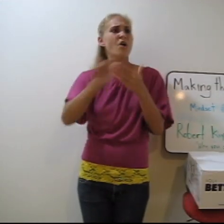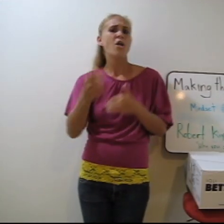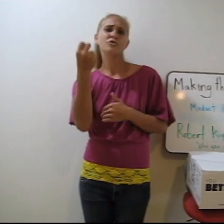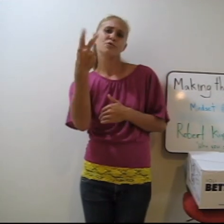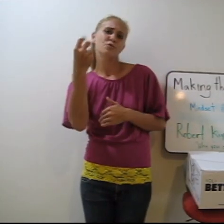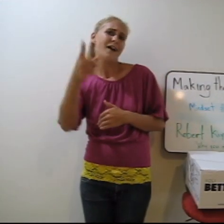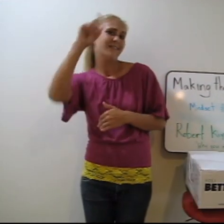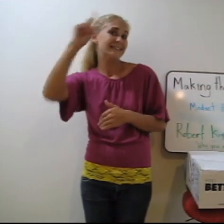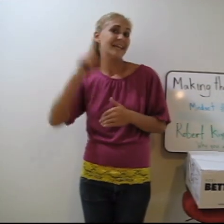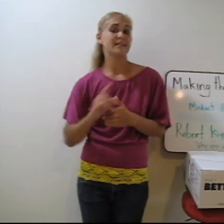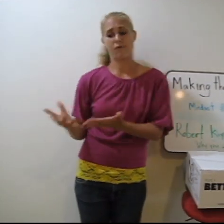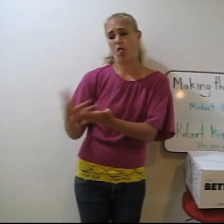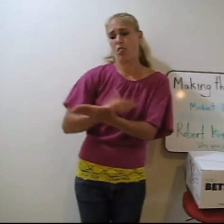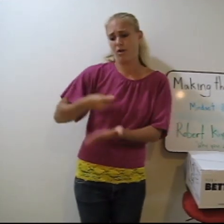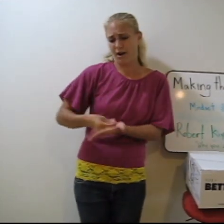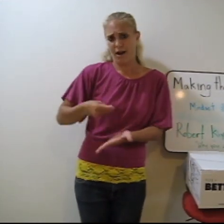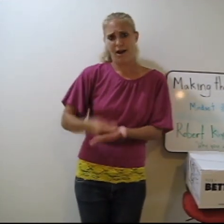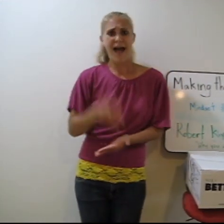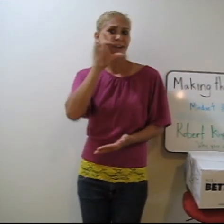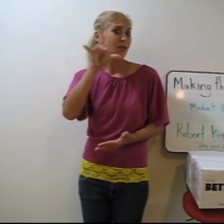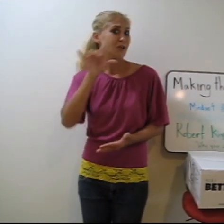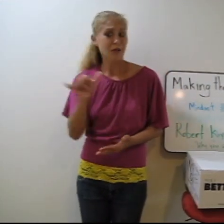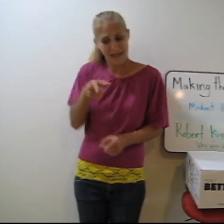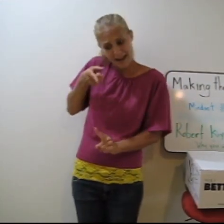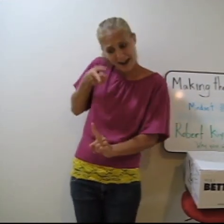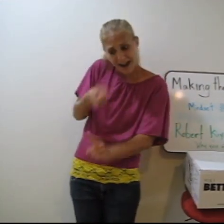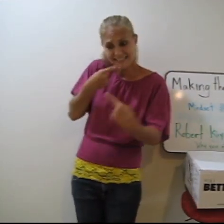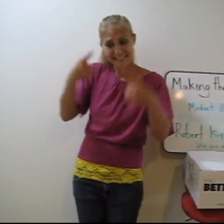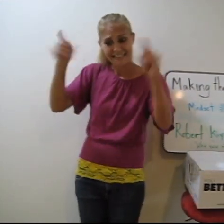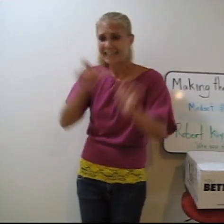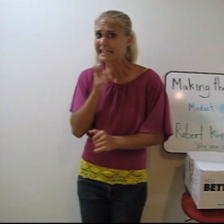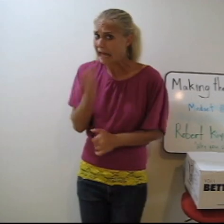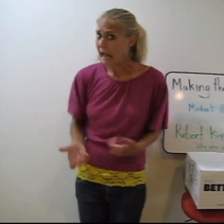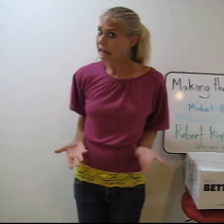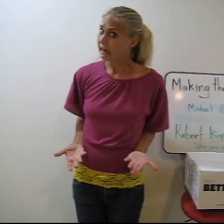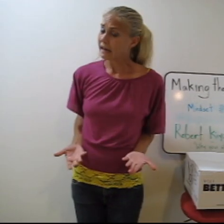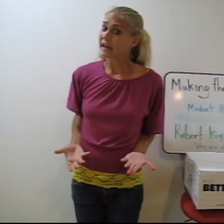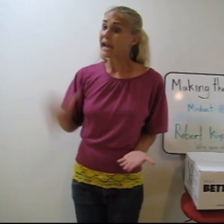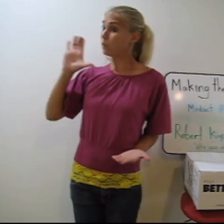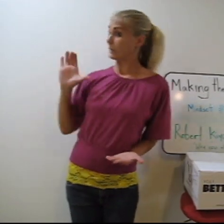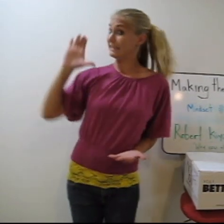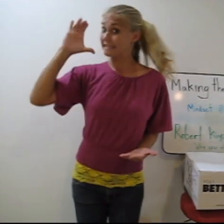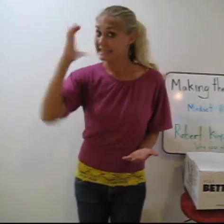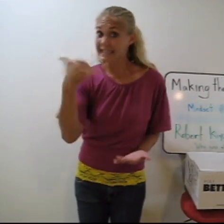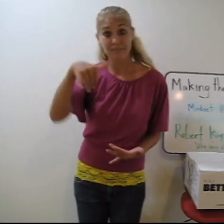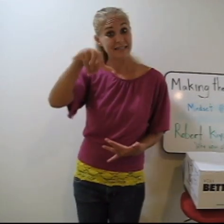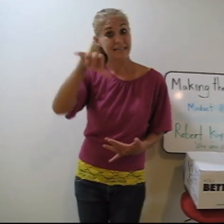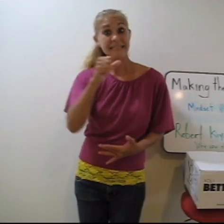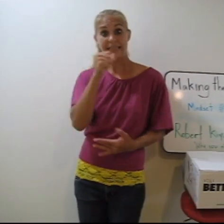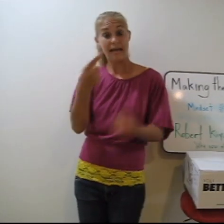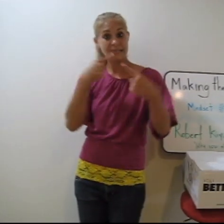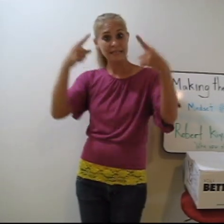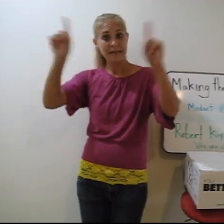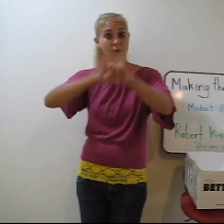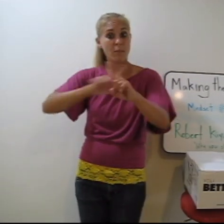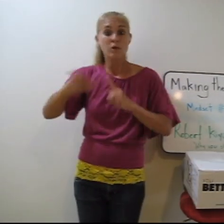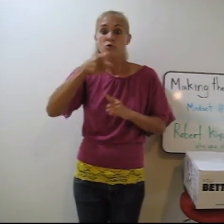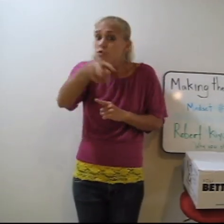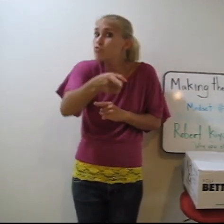income. Does it look like it might not be working? It would appear that way, but what you don't know is that you have incited